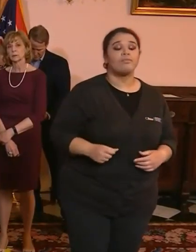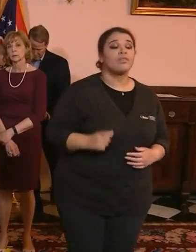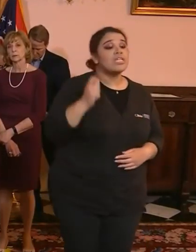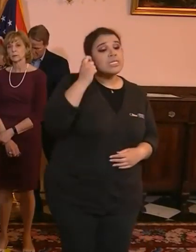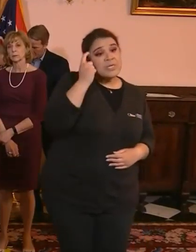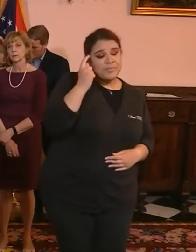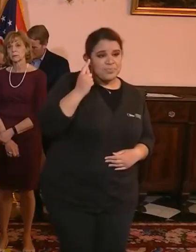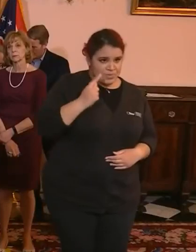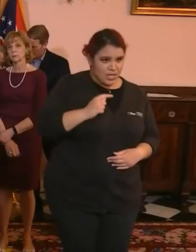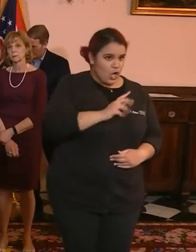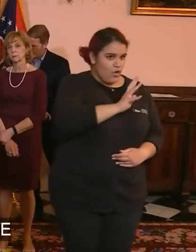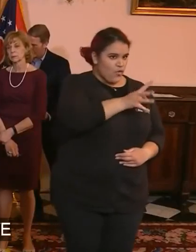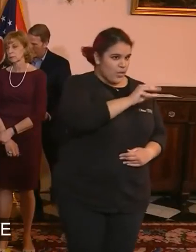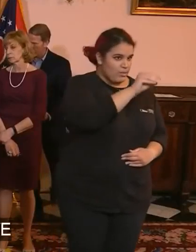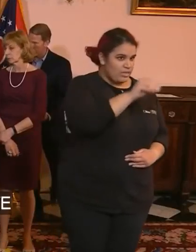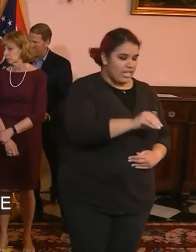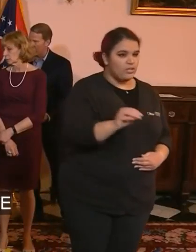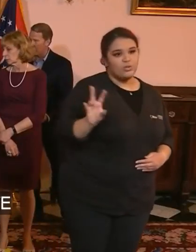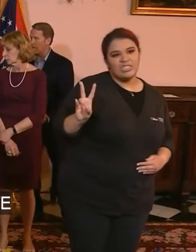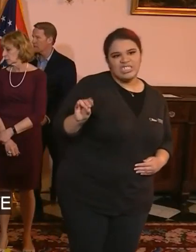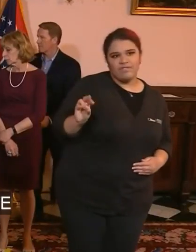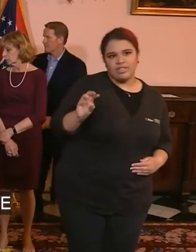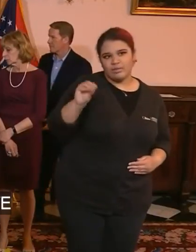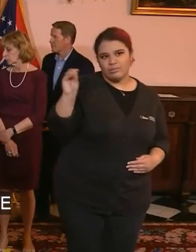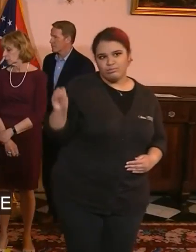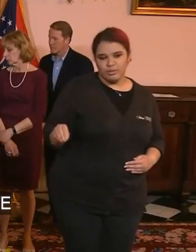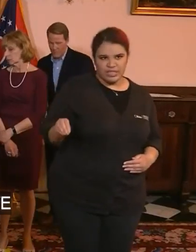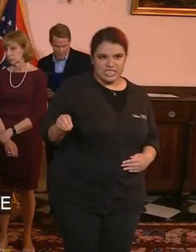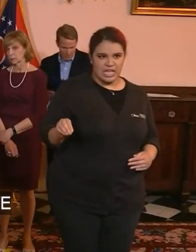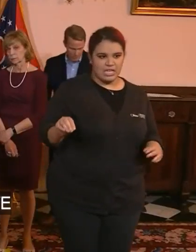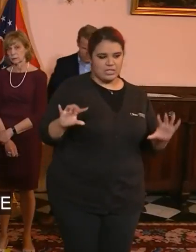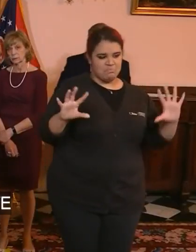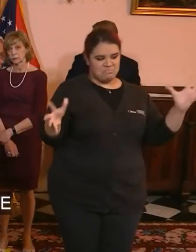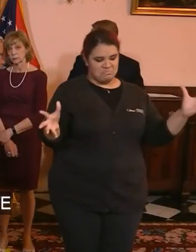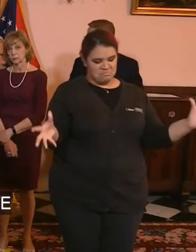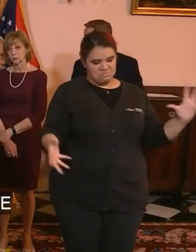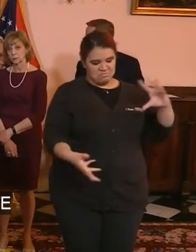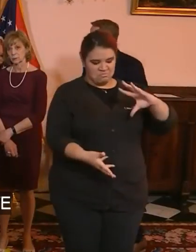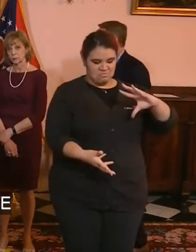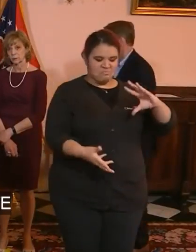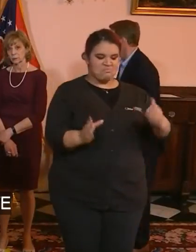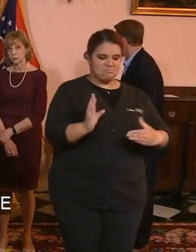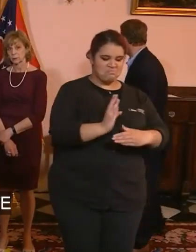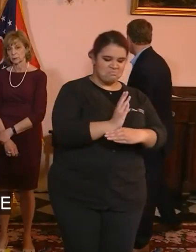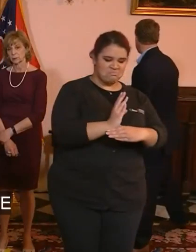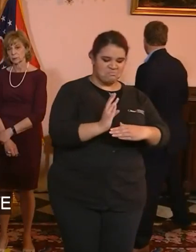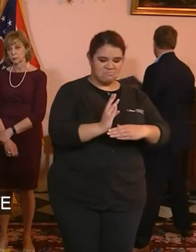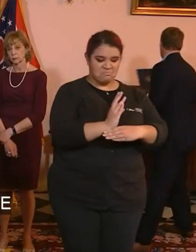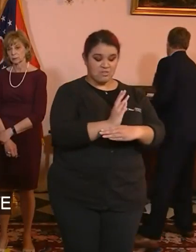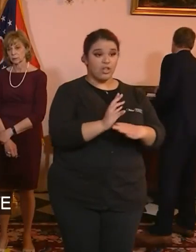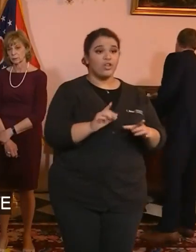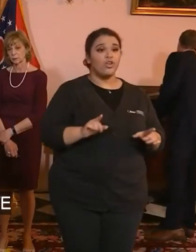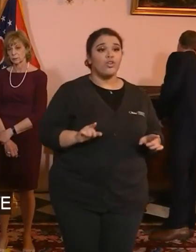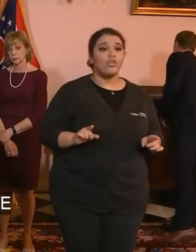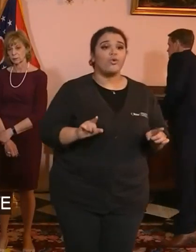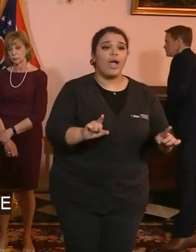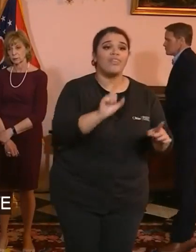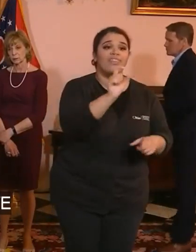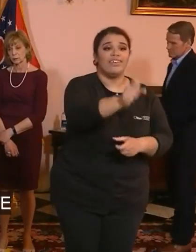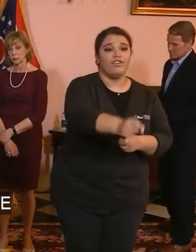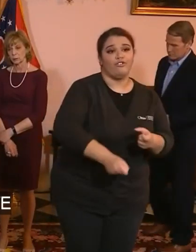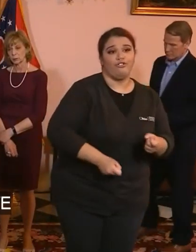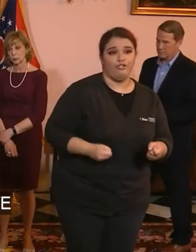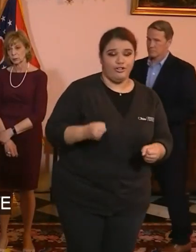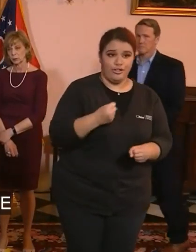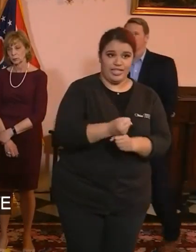70%, are the amount of our population anticipated to actually get this virus over the course of a year. And that is